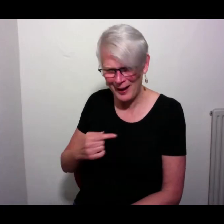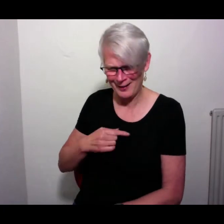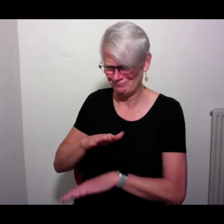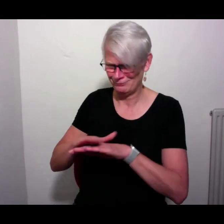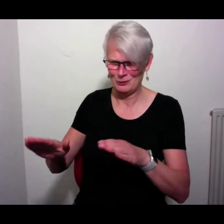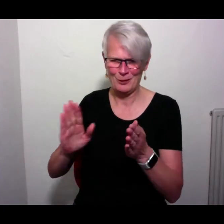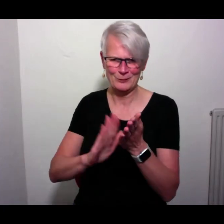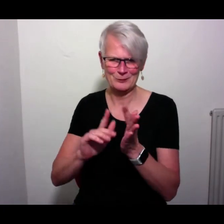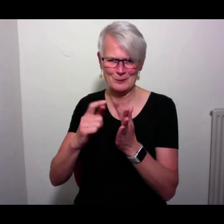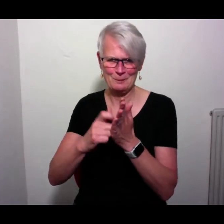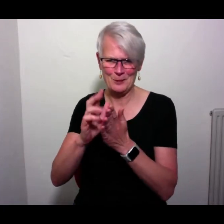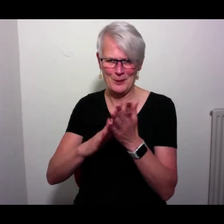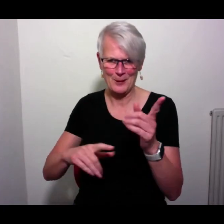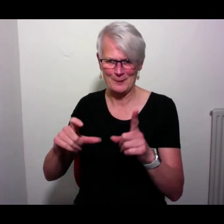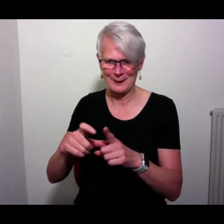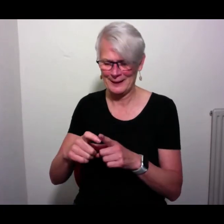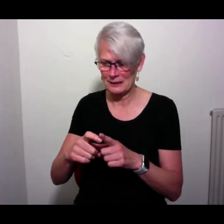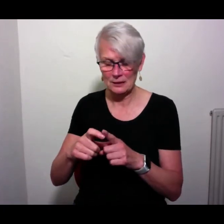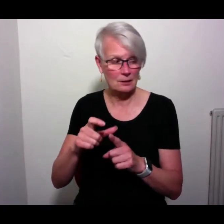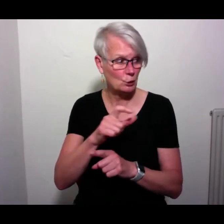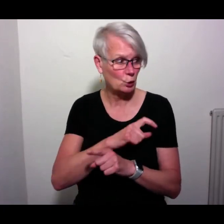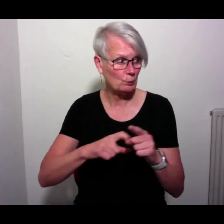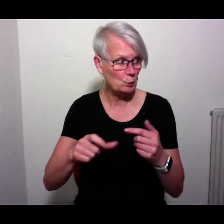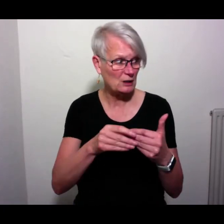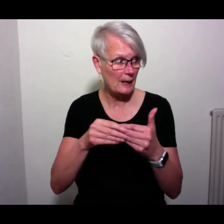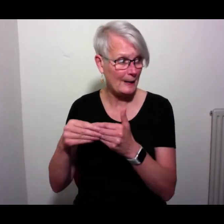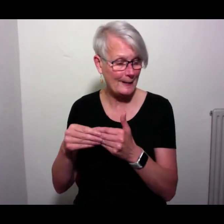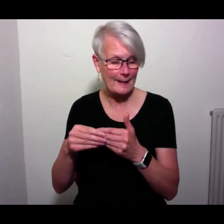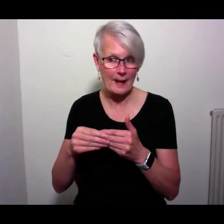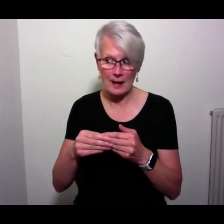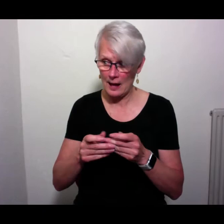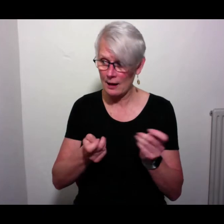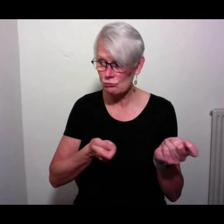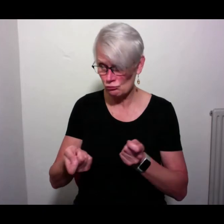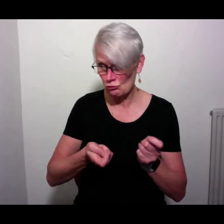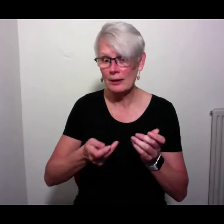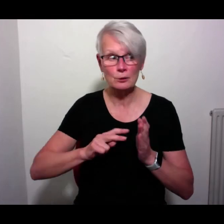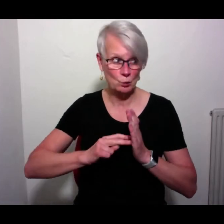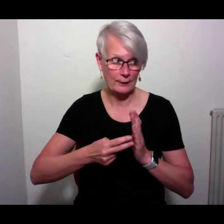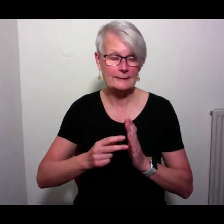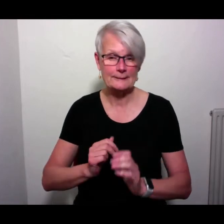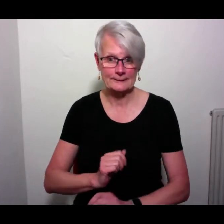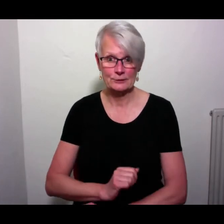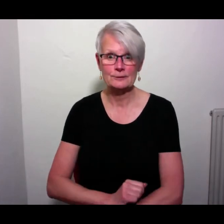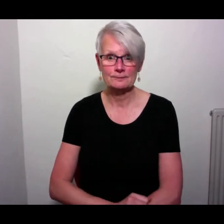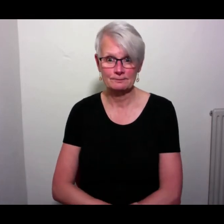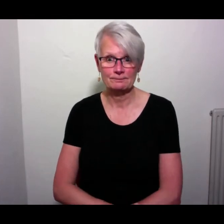I'm not a mermaid. I'm a community leader. I run an organisation."